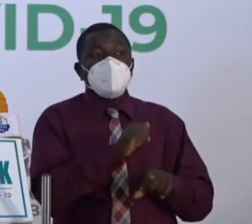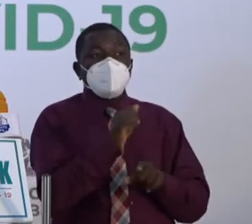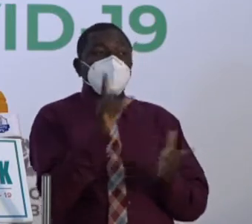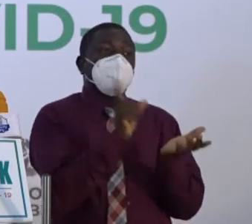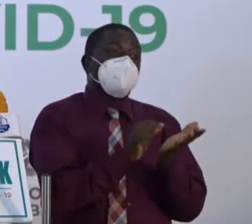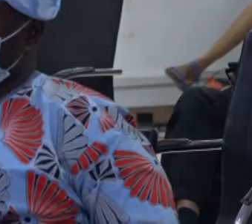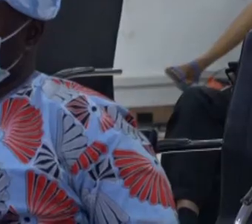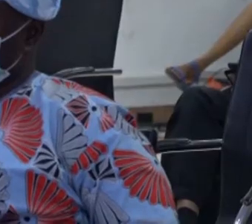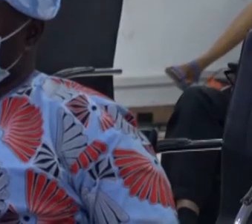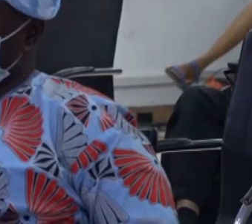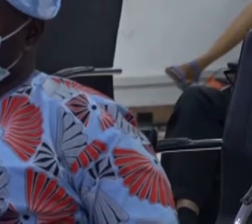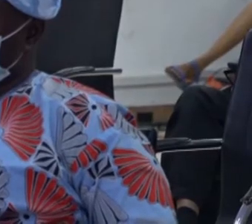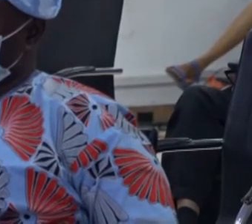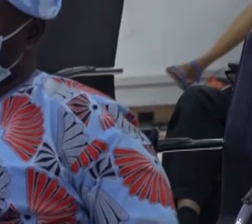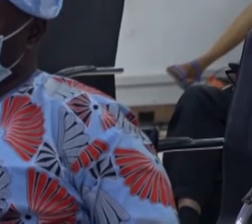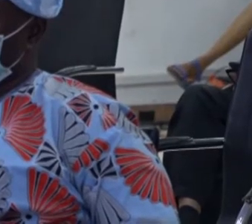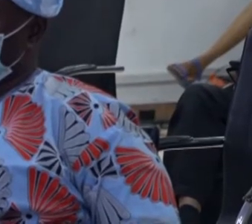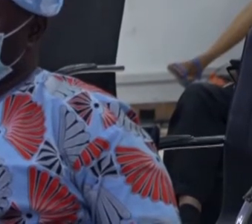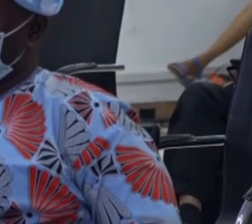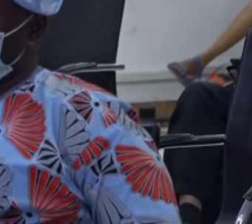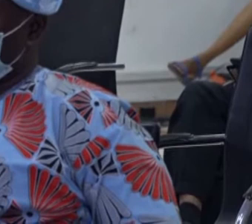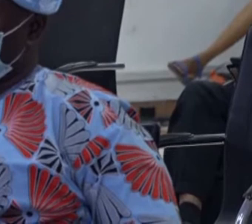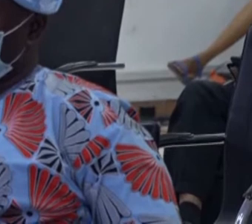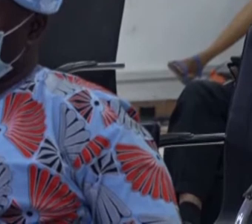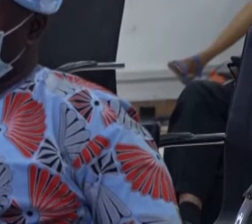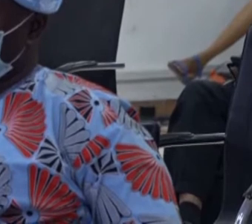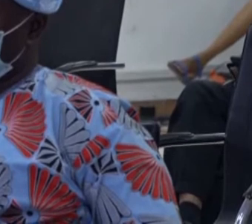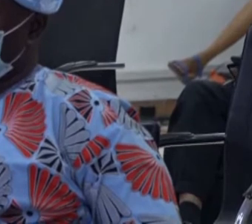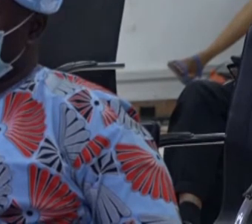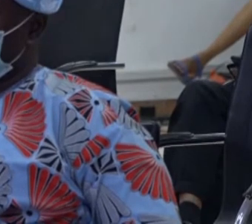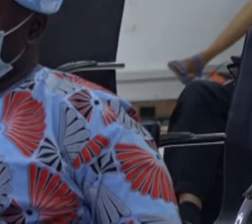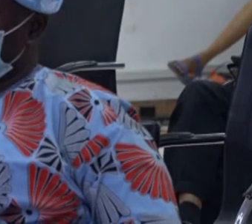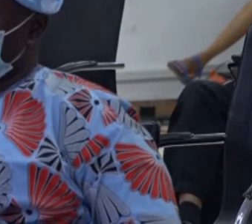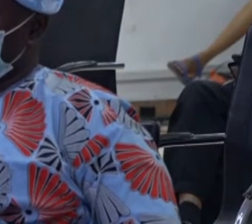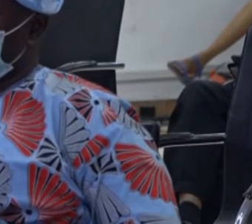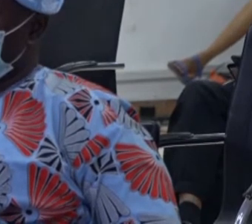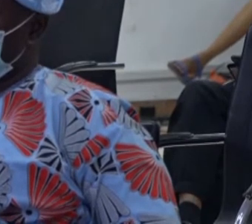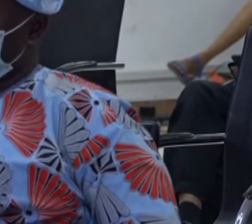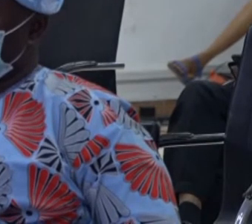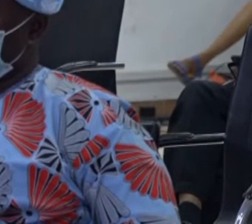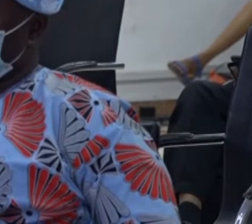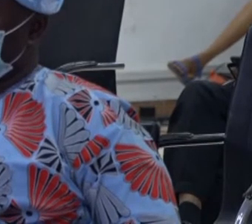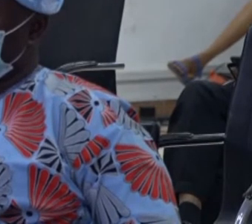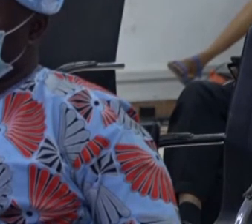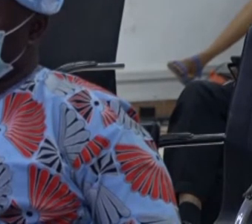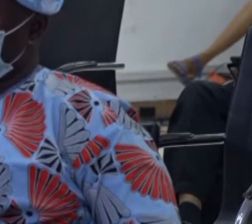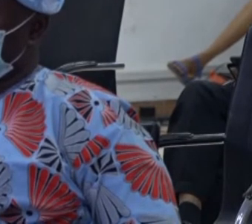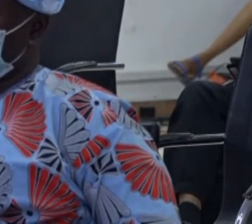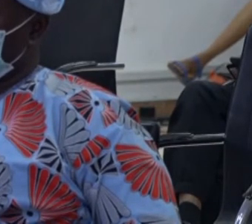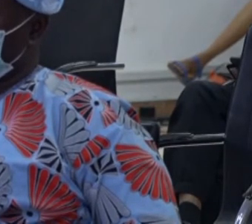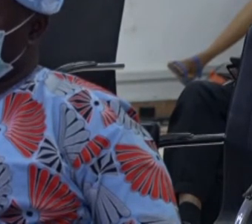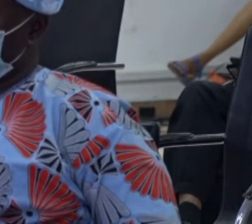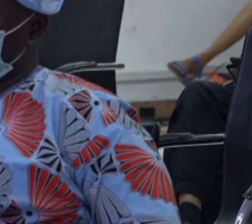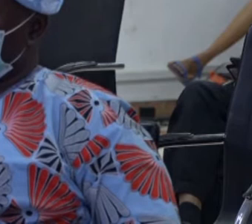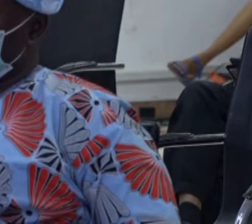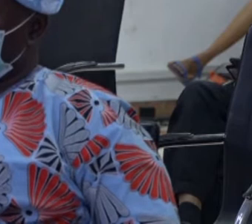from the onset. According to him, the first is the Incident and Response Tracker dashboard developed by the Nigerian Economic Summit Group,